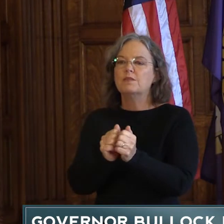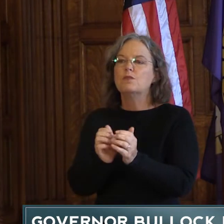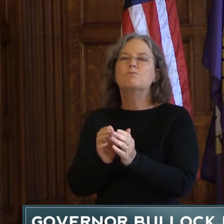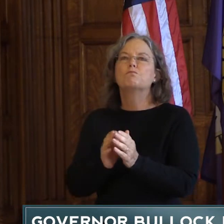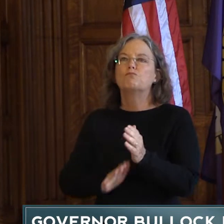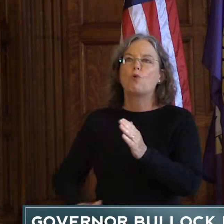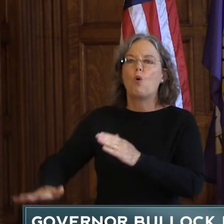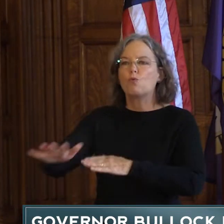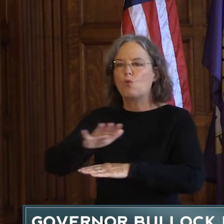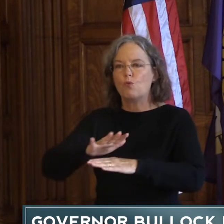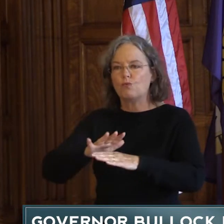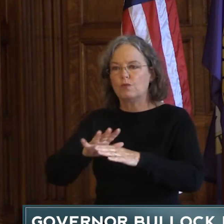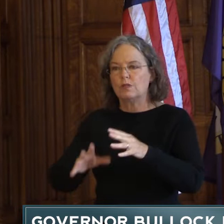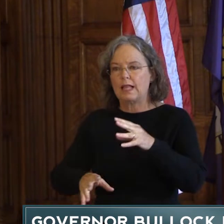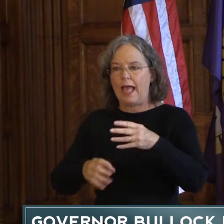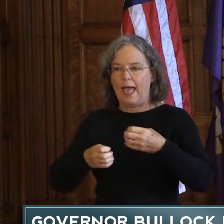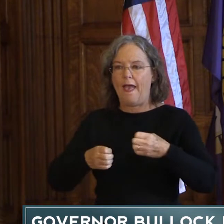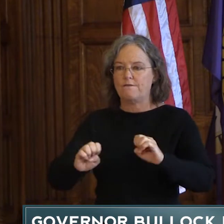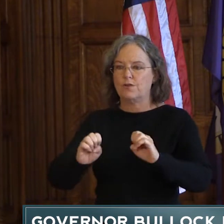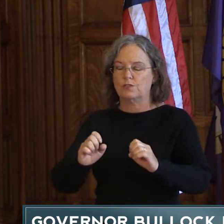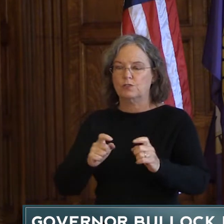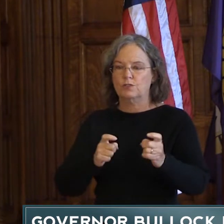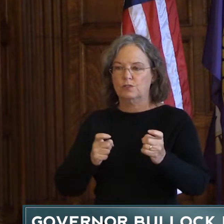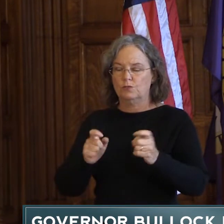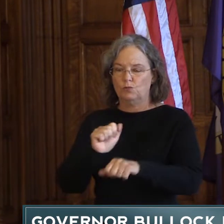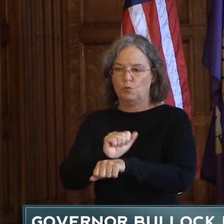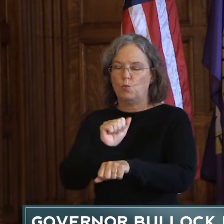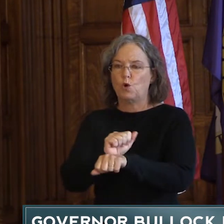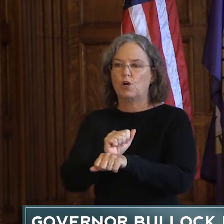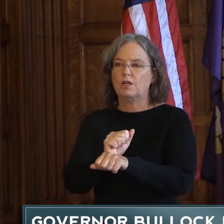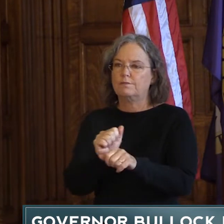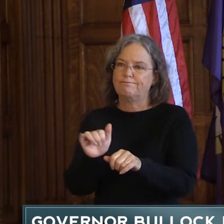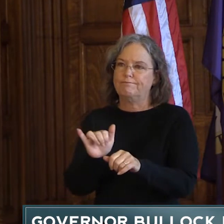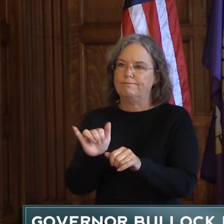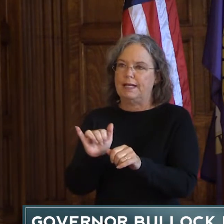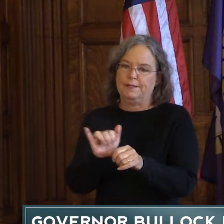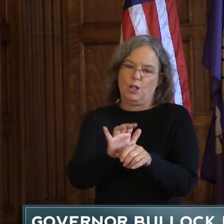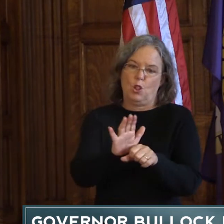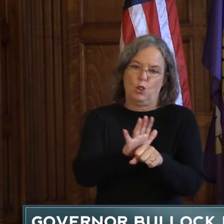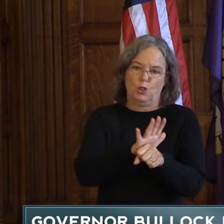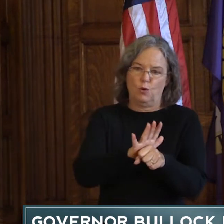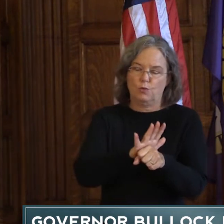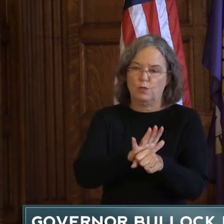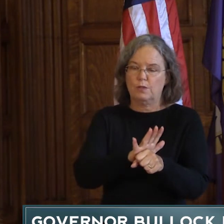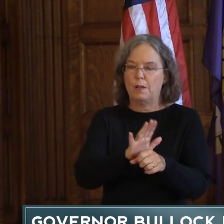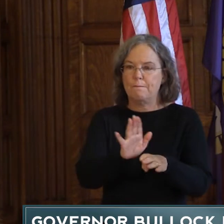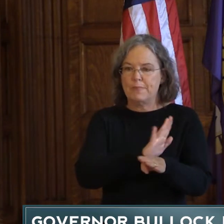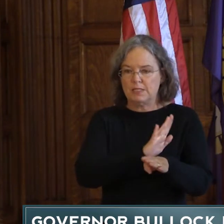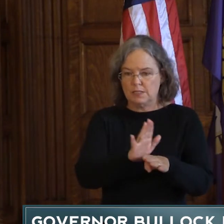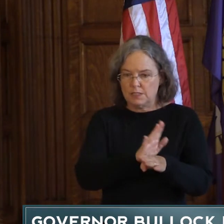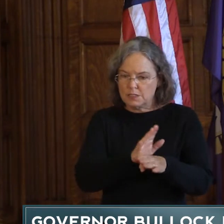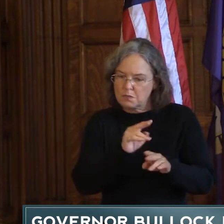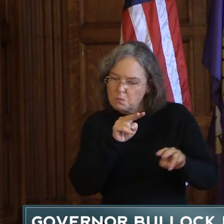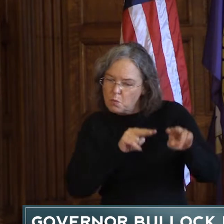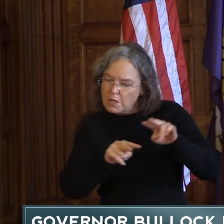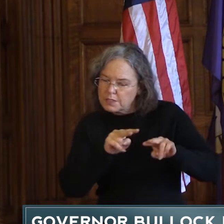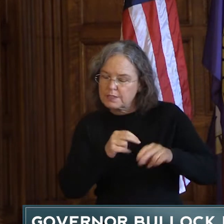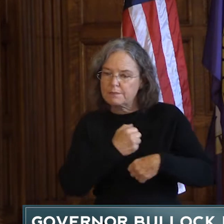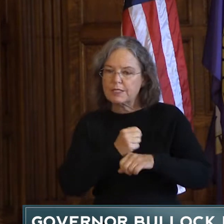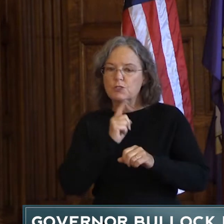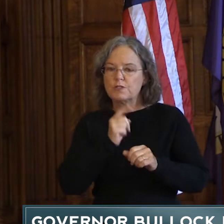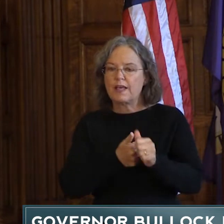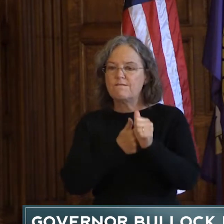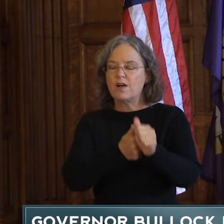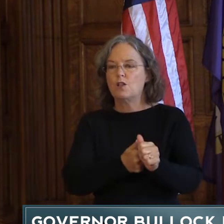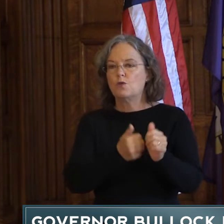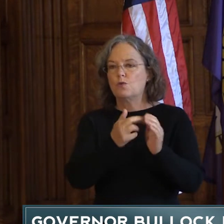to COVID-19, such as in their work with local businesses to ensure that they follow reopening guidelines. Thus far,